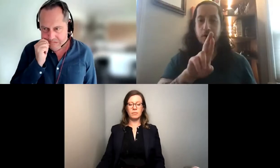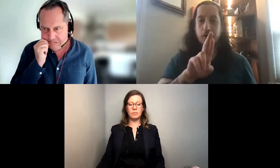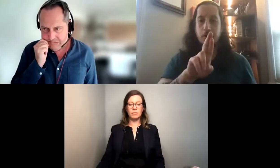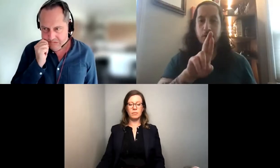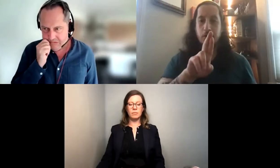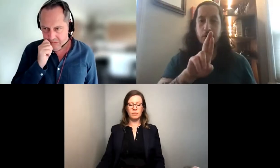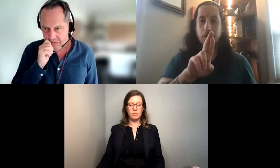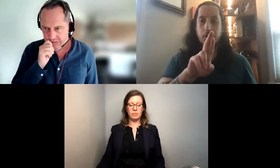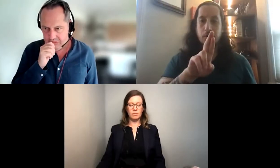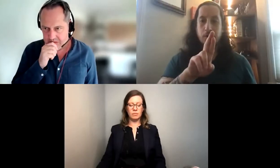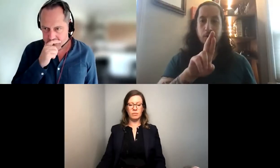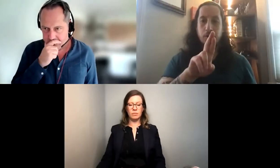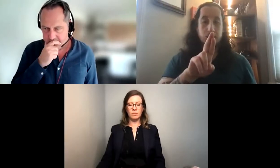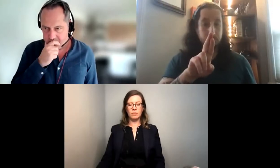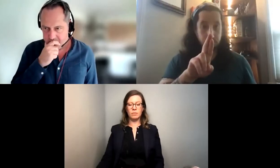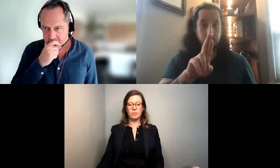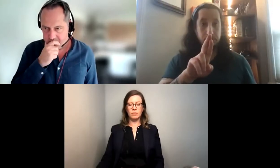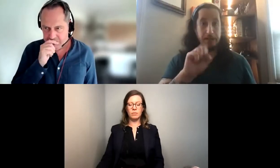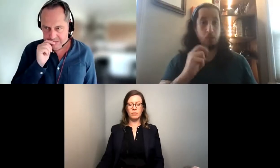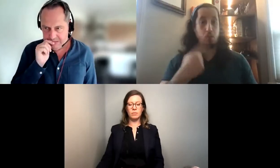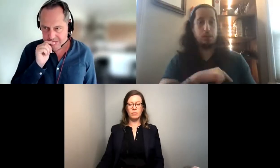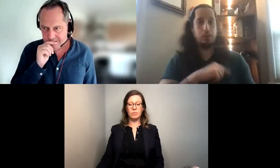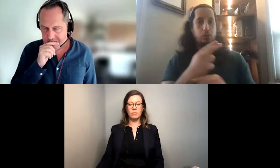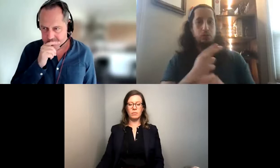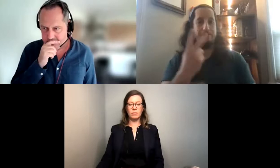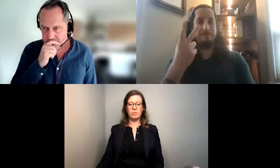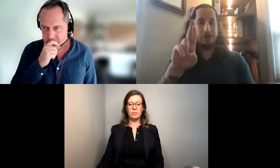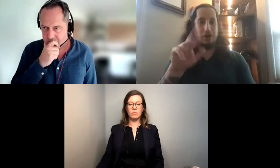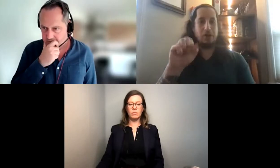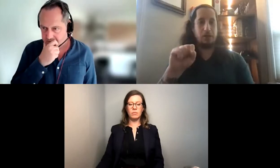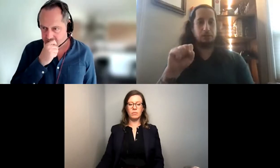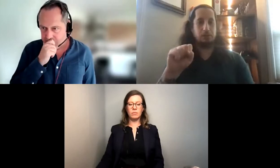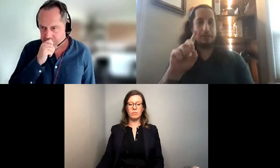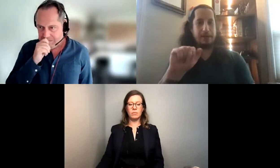possibility. It would be possible to apply the same technology with using VR